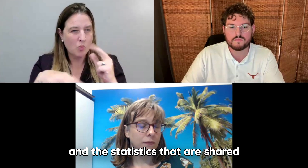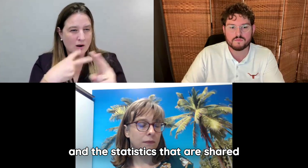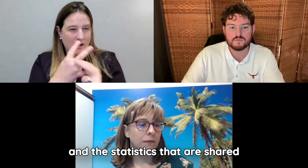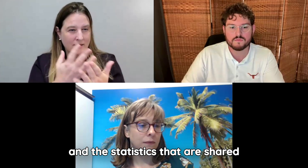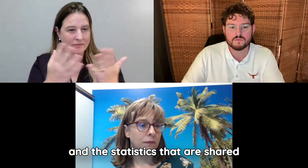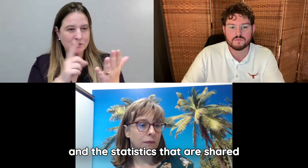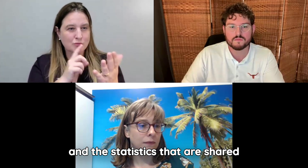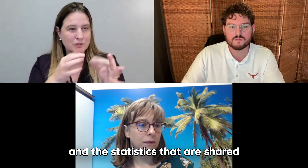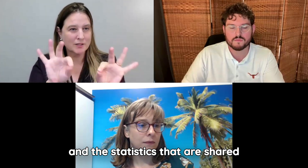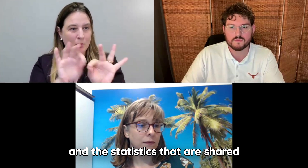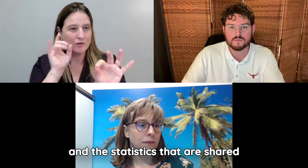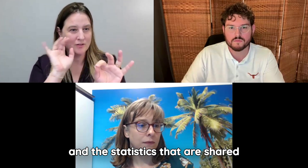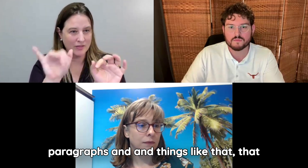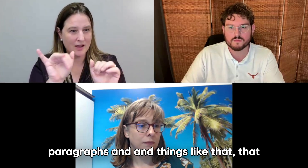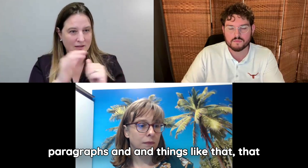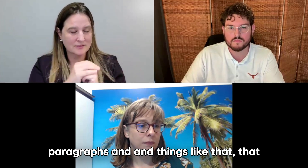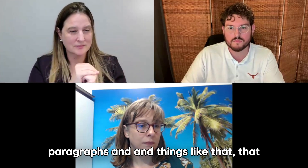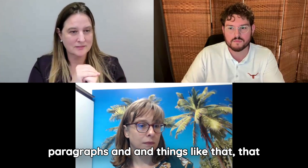that are shared,